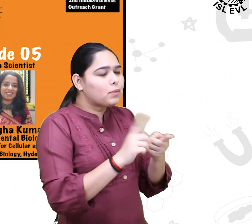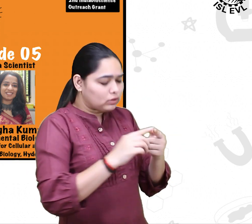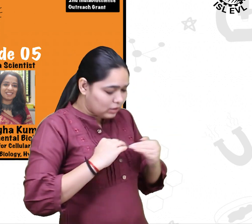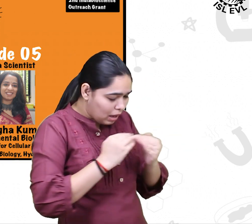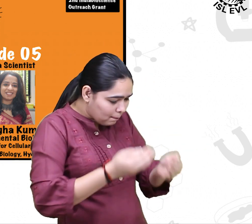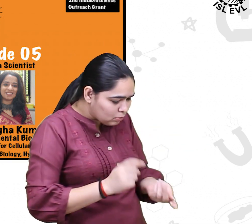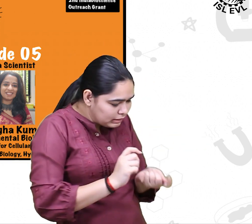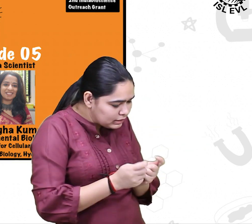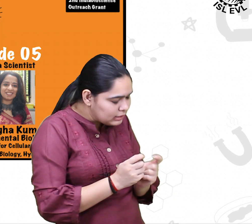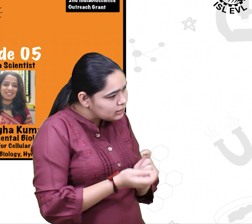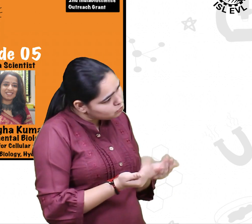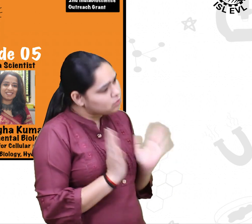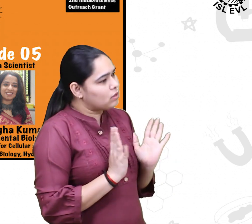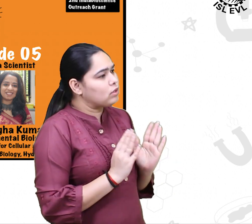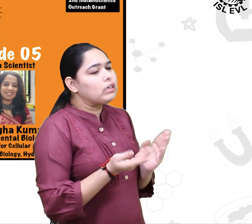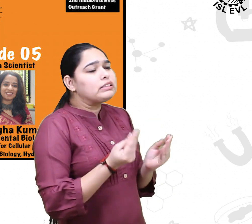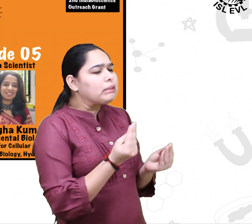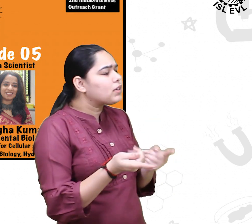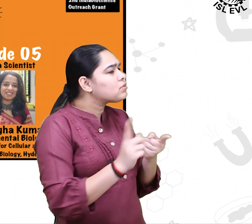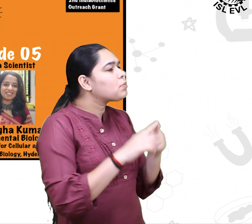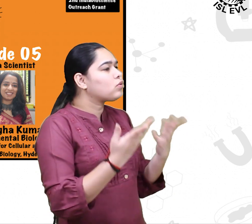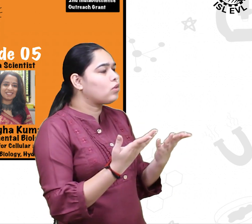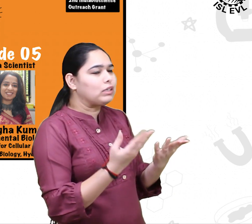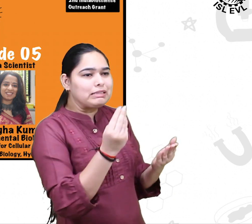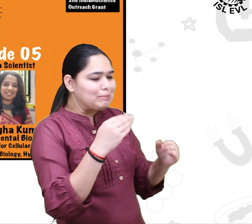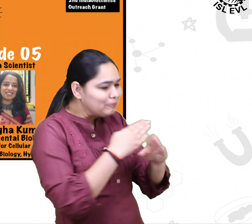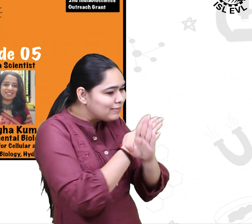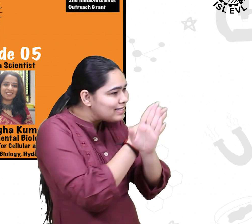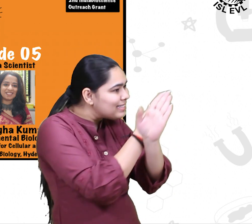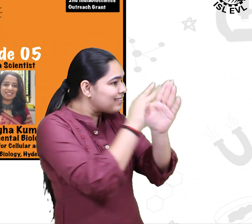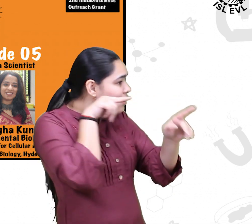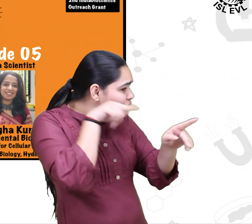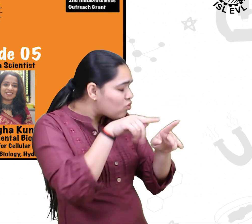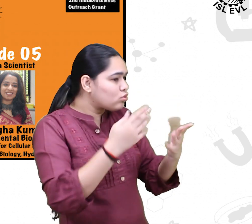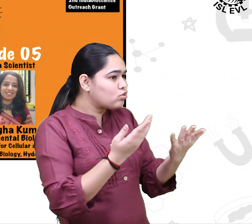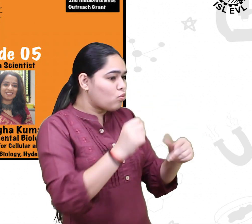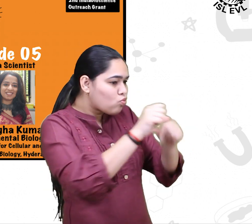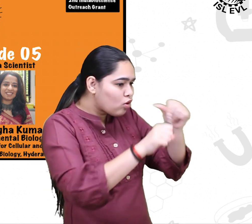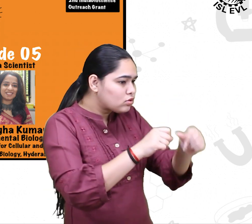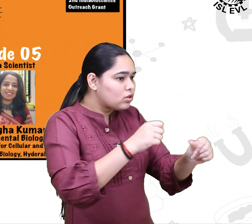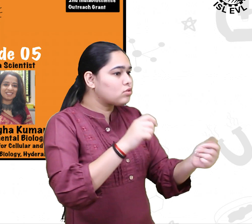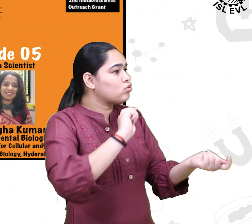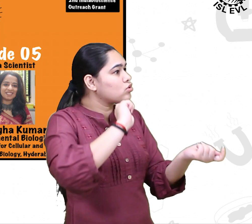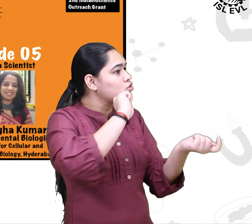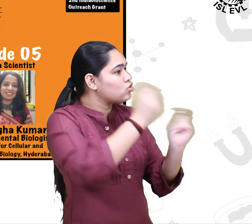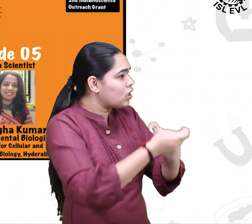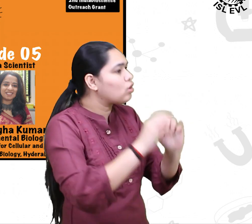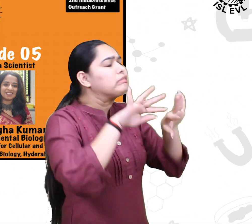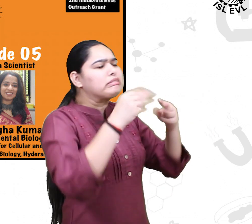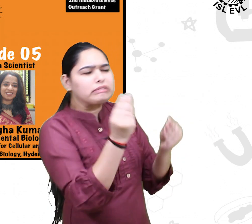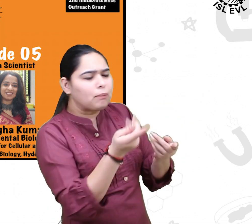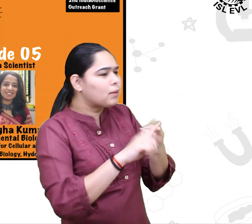So sometimes some genes can directly affect a process. Sometimes there are combination of genes that